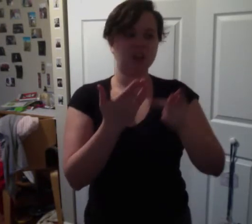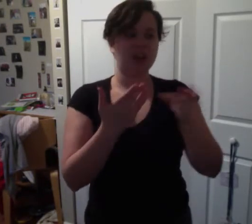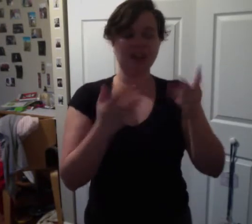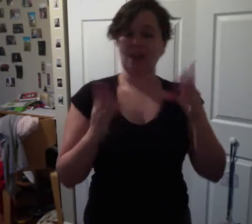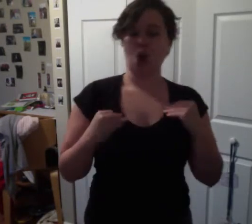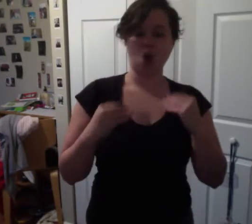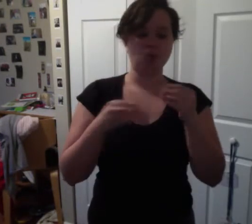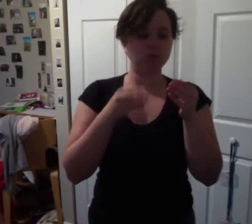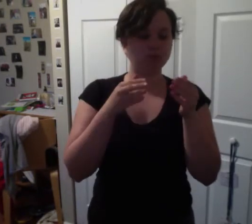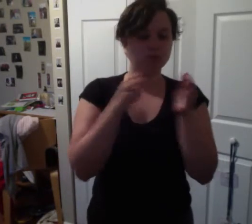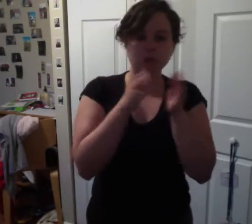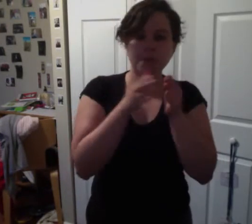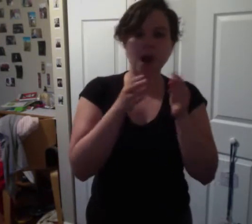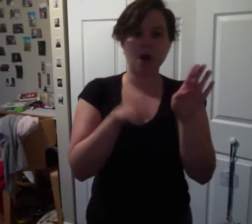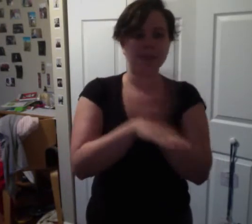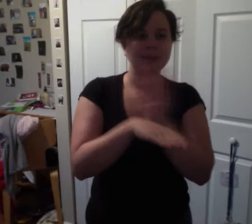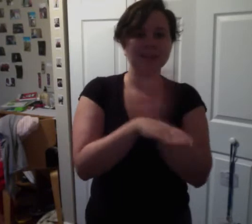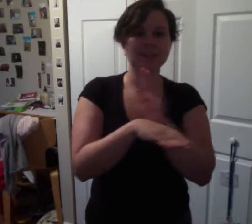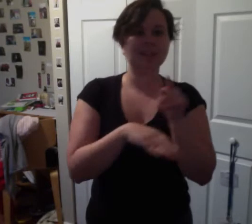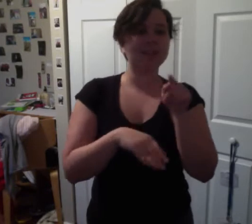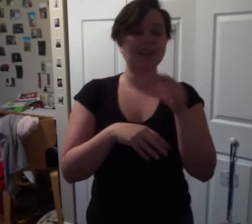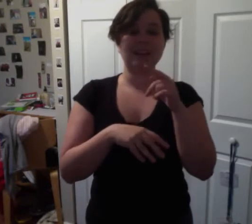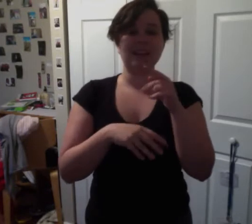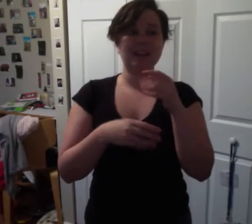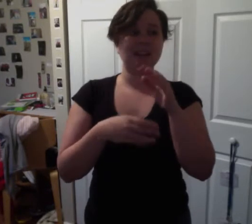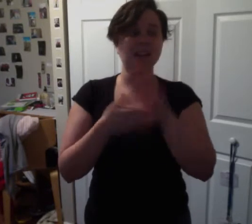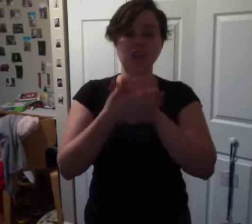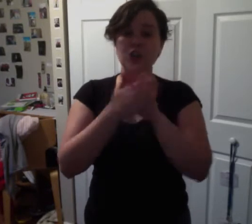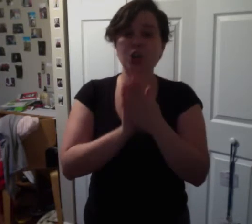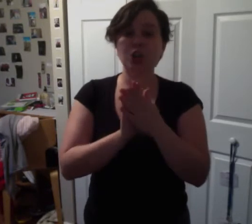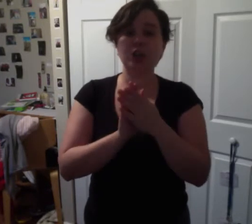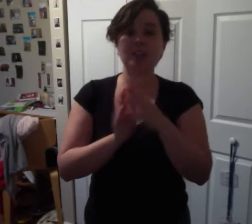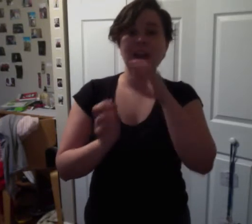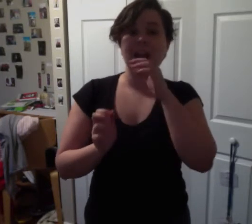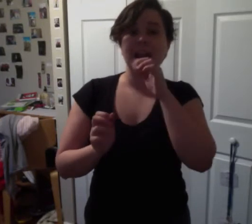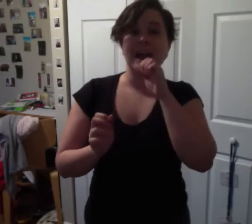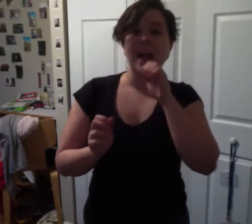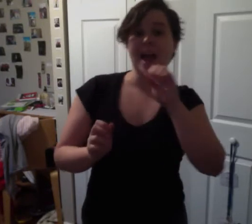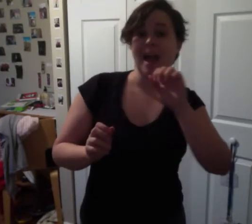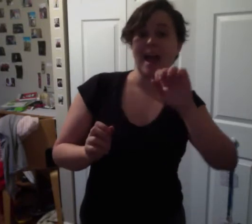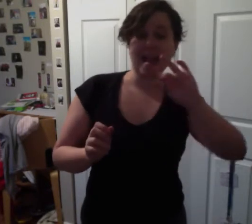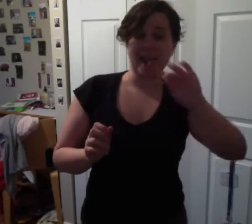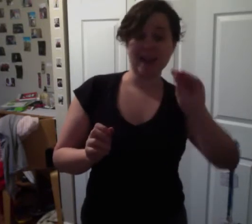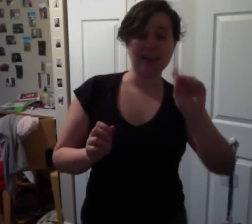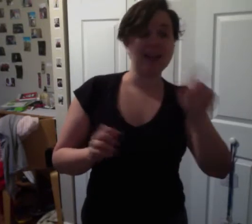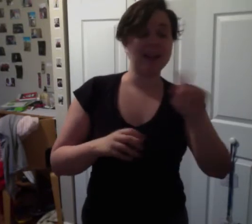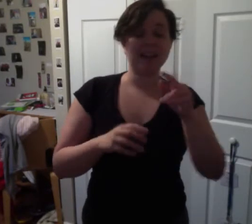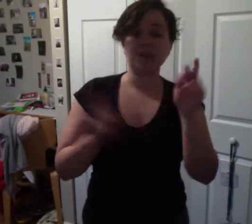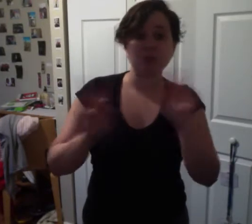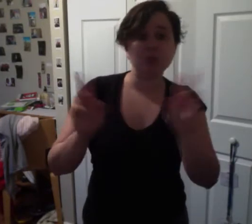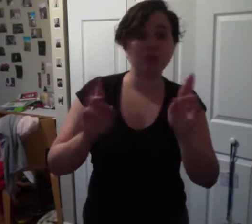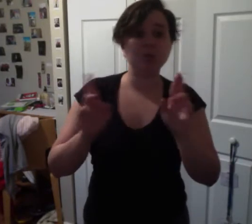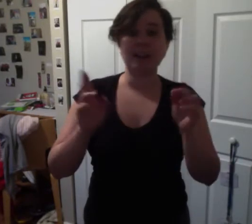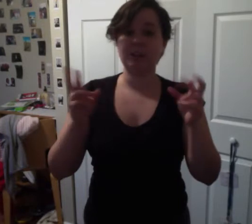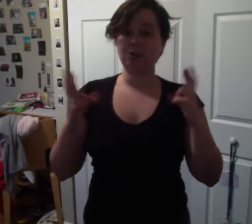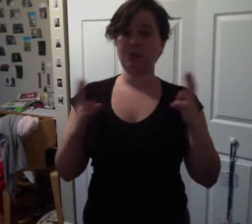his tar kettle was my inheritance. Now, a tar kettle doesn't sound like much of an inheritance. It wasn't.